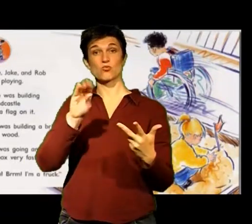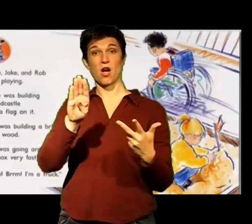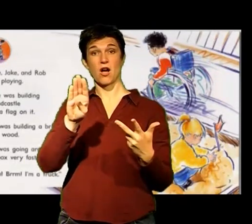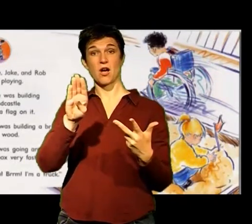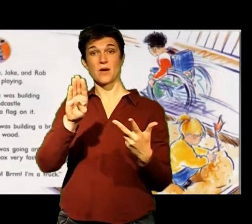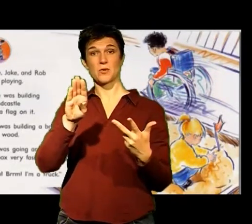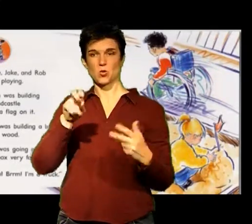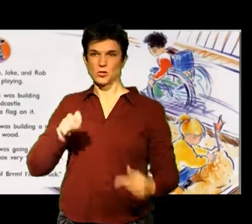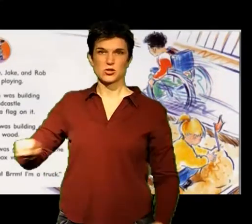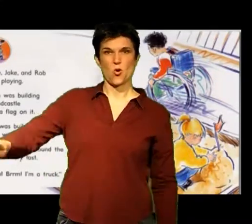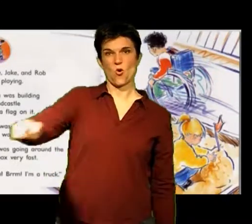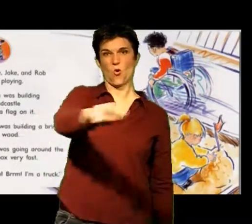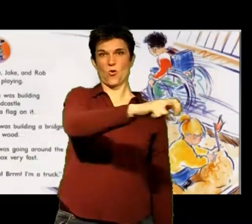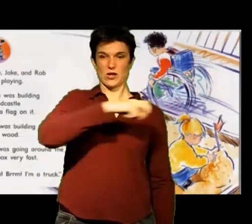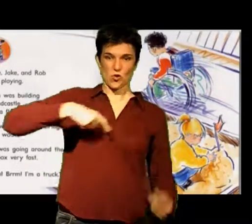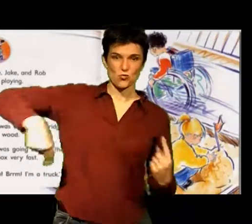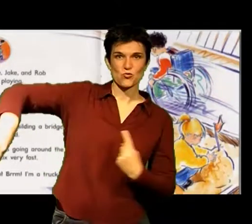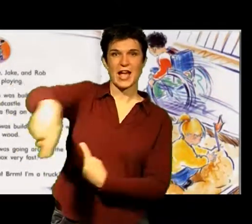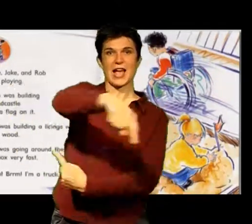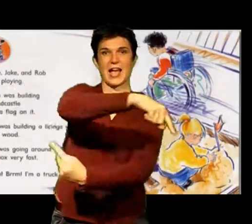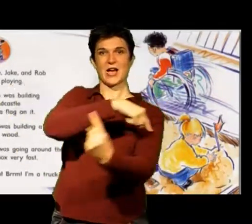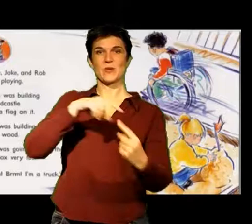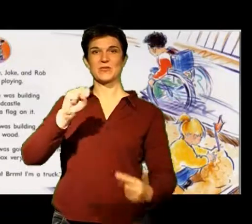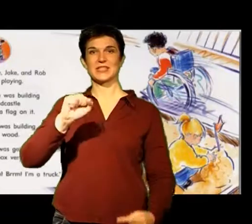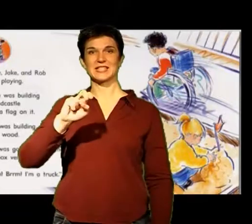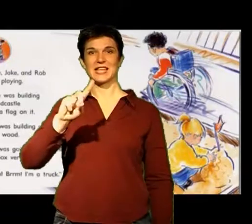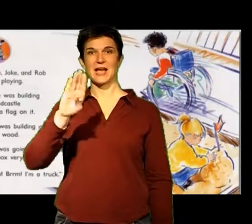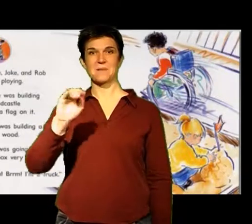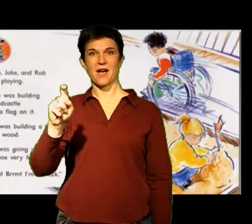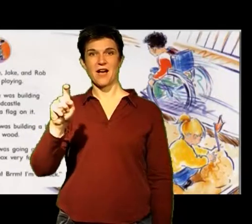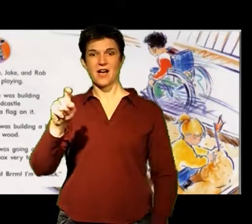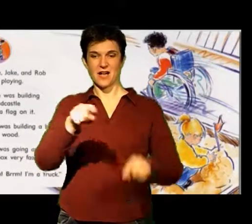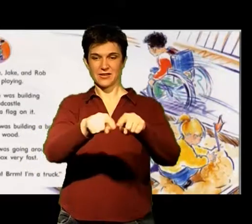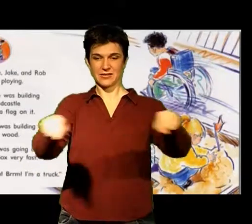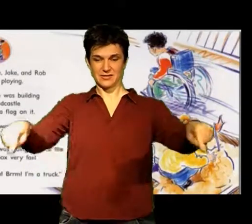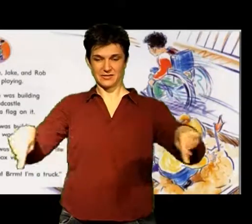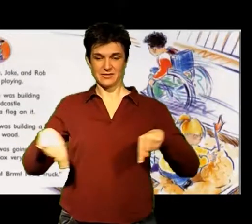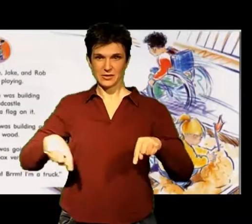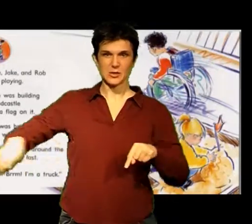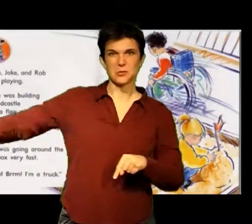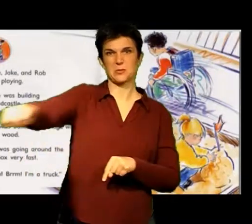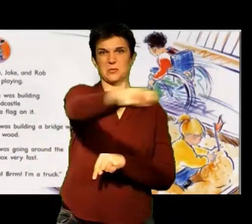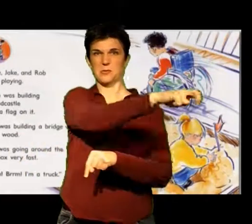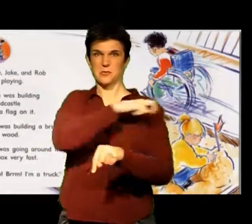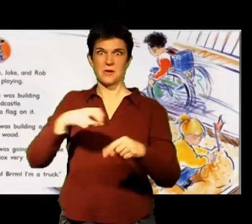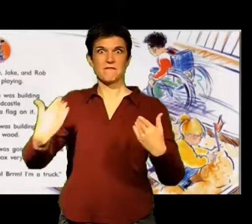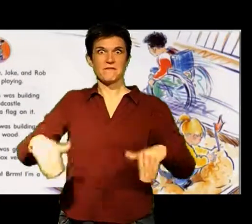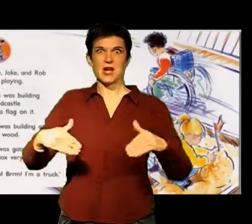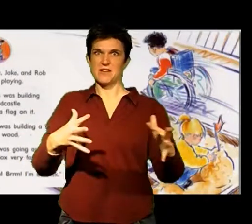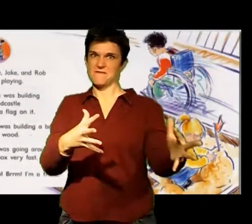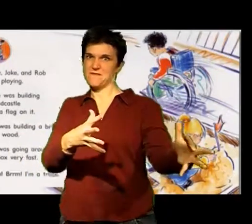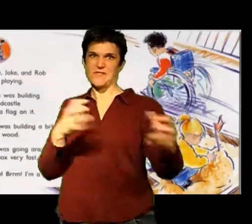Rob was going around the sandbox very fast.